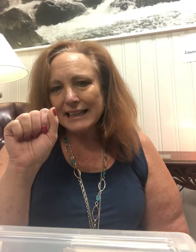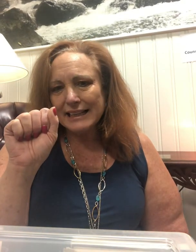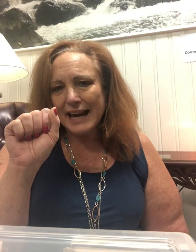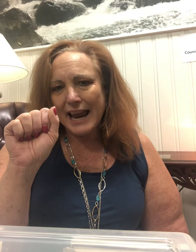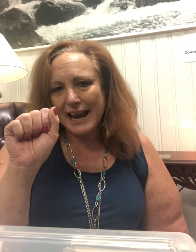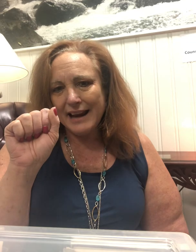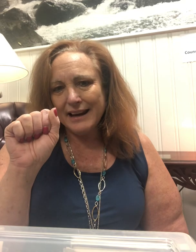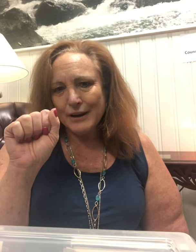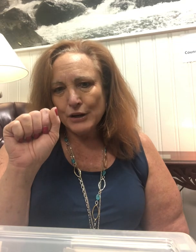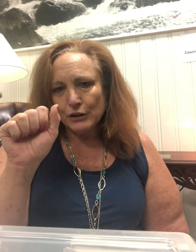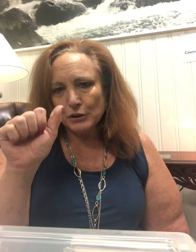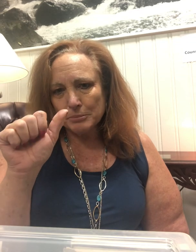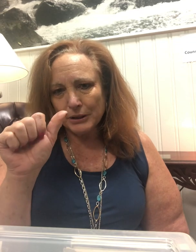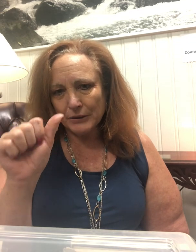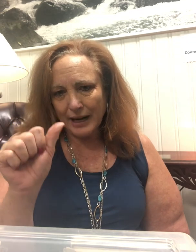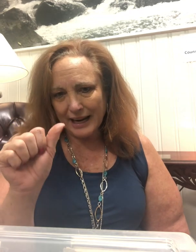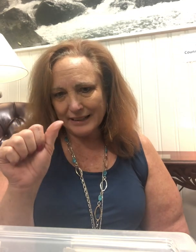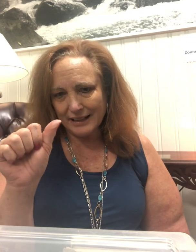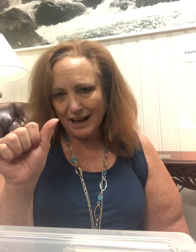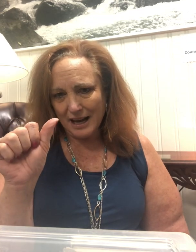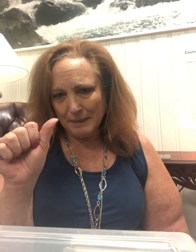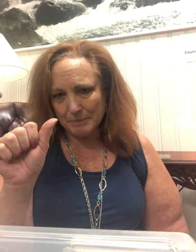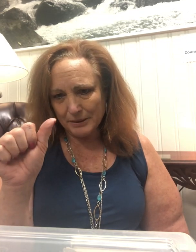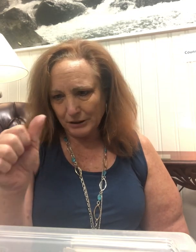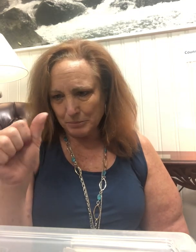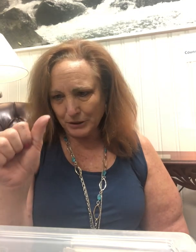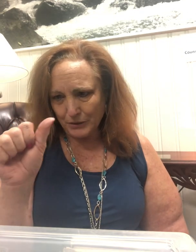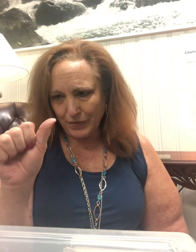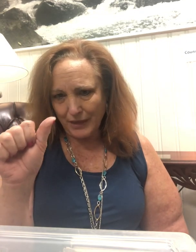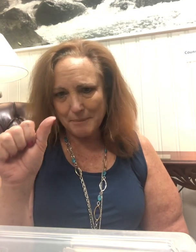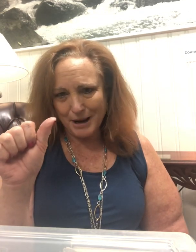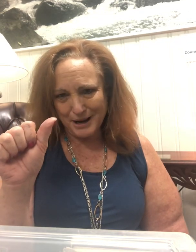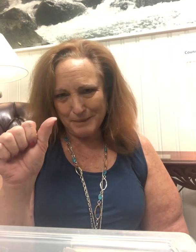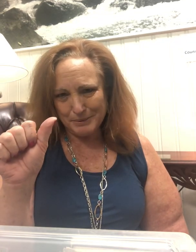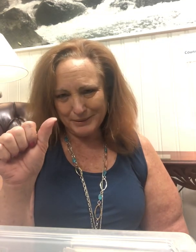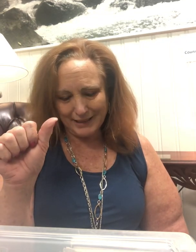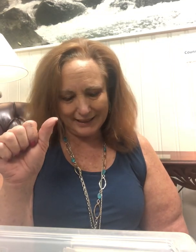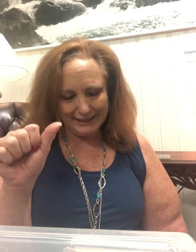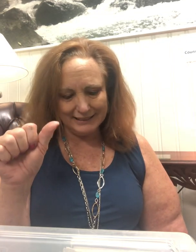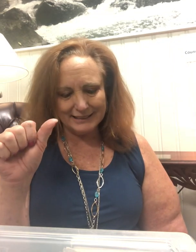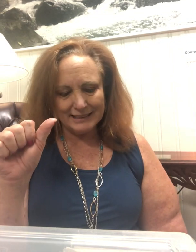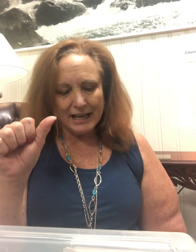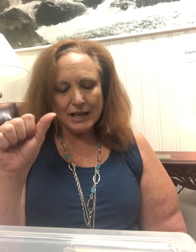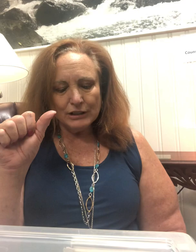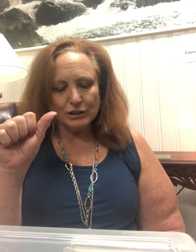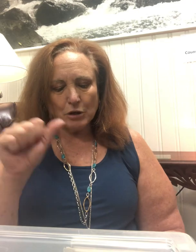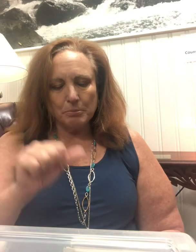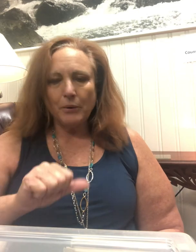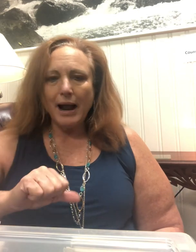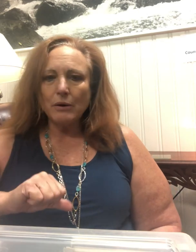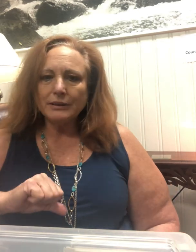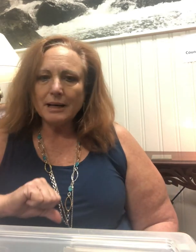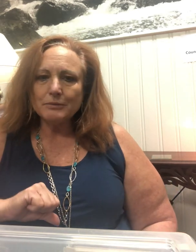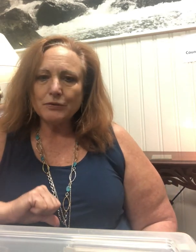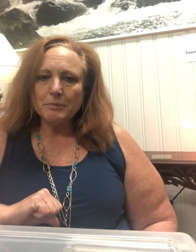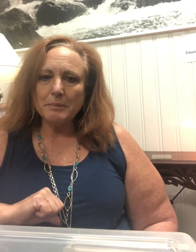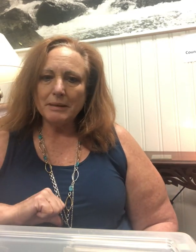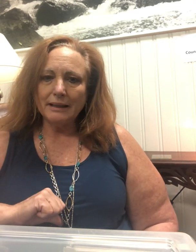extended A, you bring your hand up, you bring your thumb up like this. So proud comes from the middle of